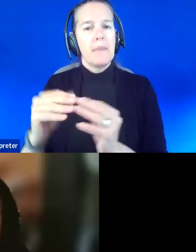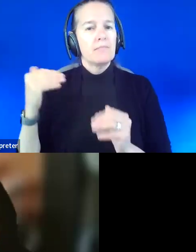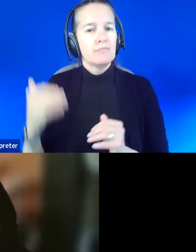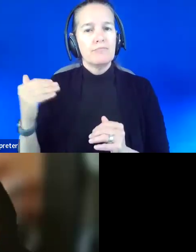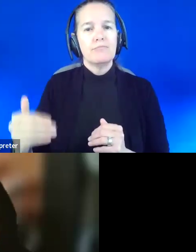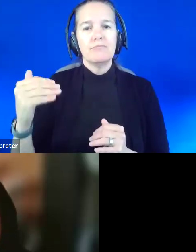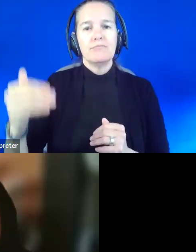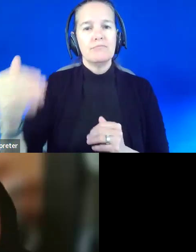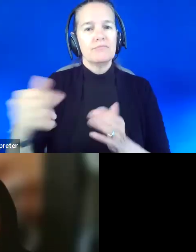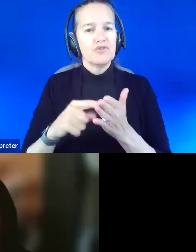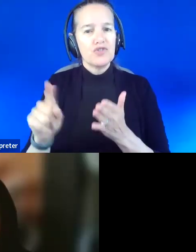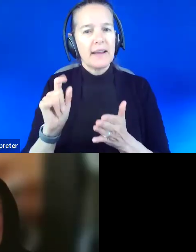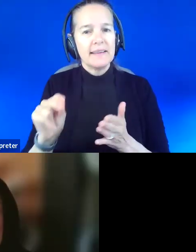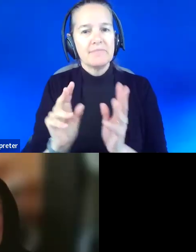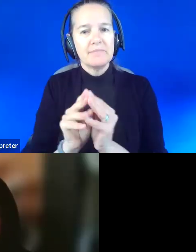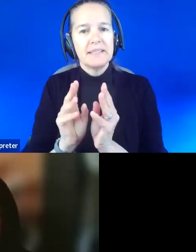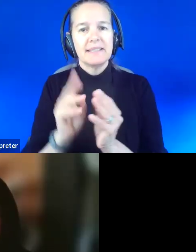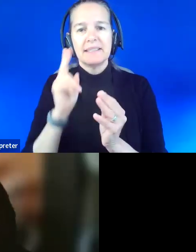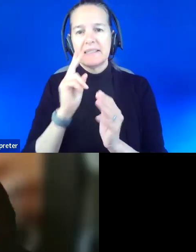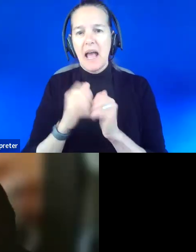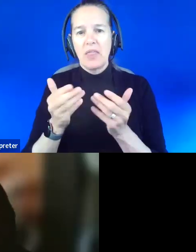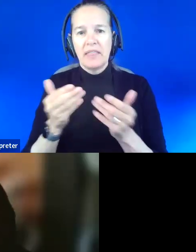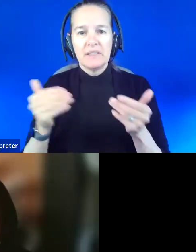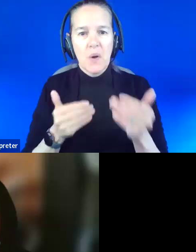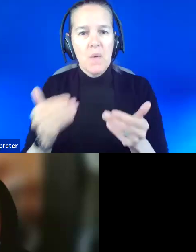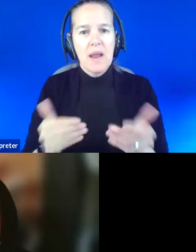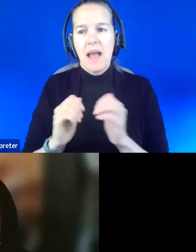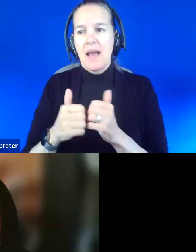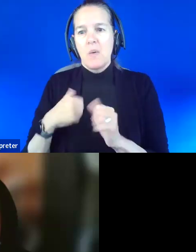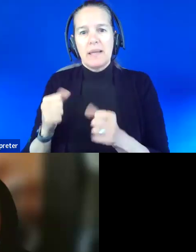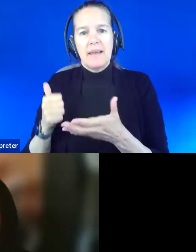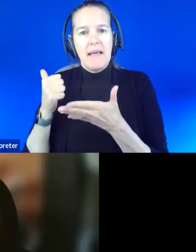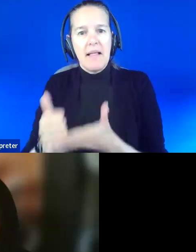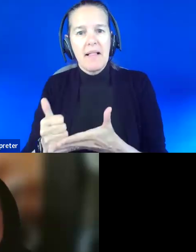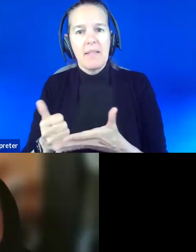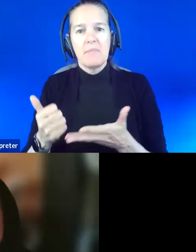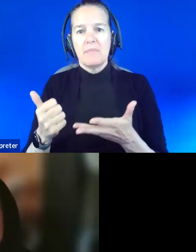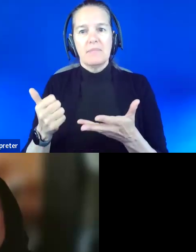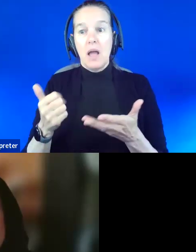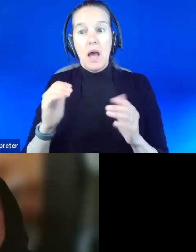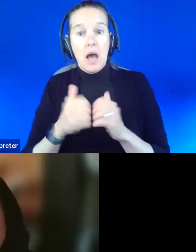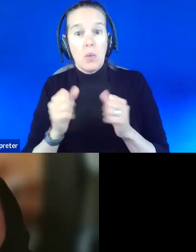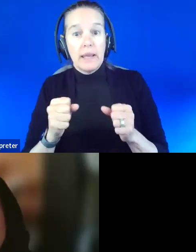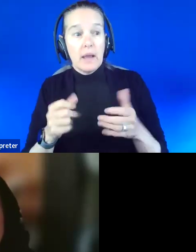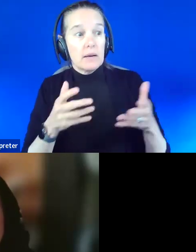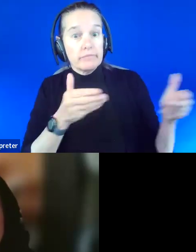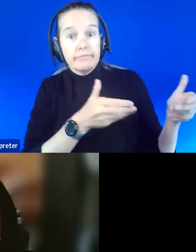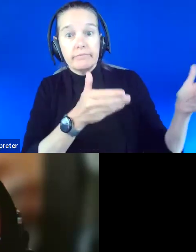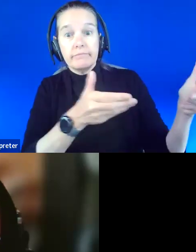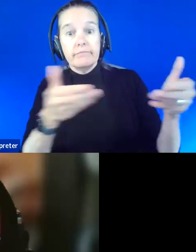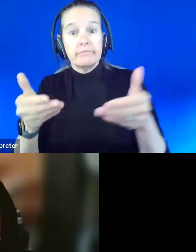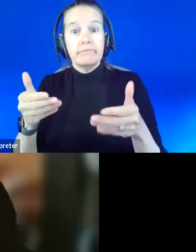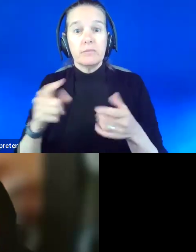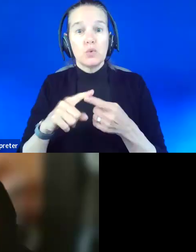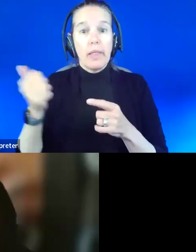other, just seeing how everything's going, how we can help, what intros we can make for each other. The great thing with the disability community is it's